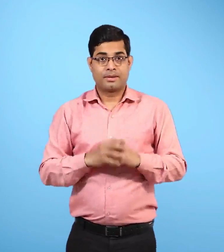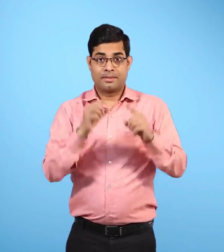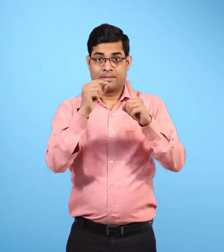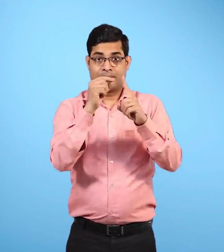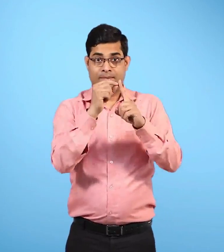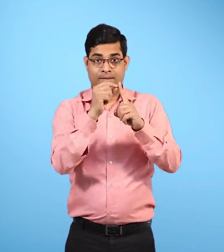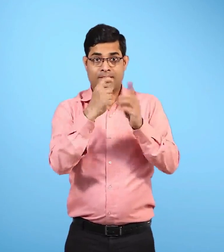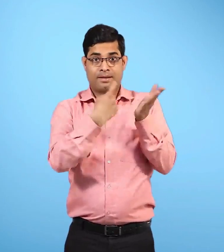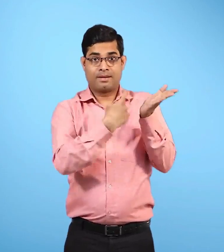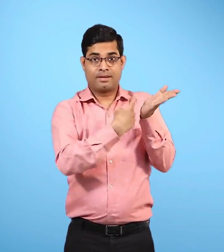Pranav